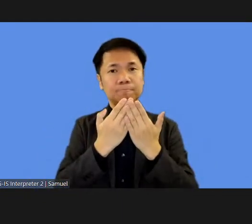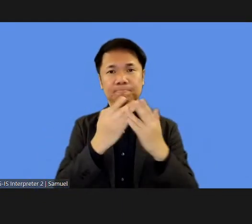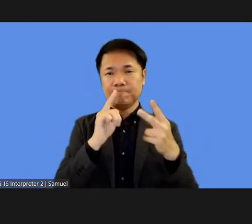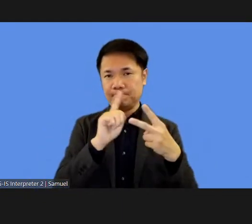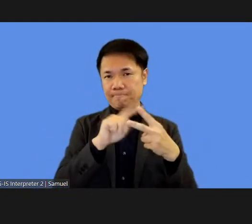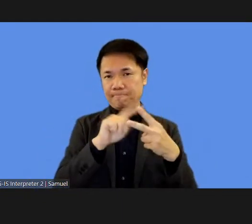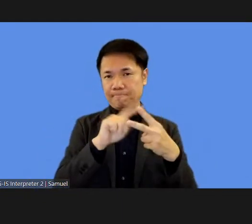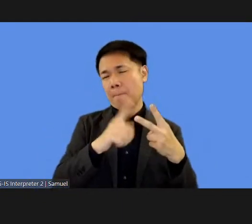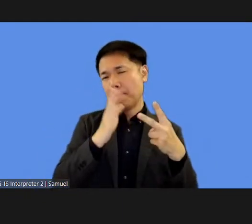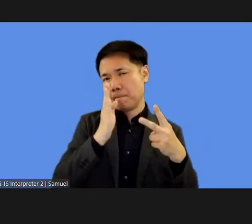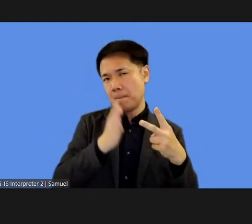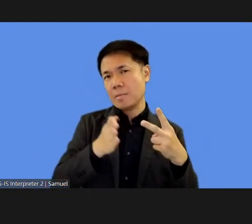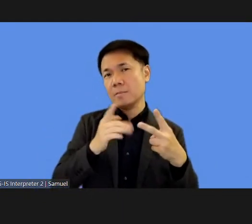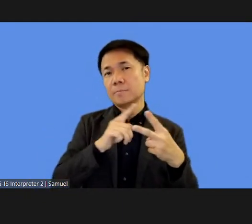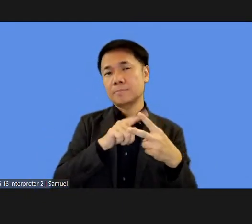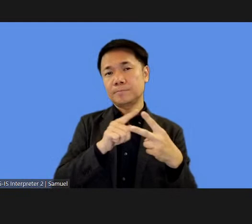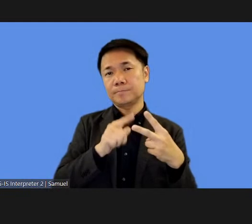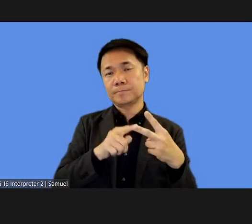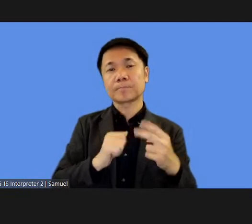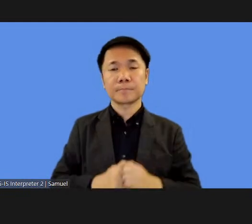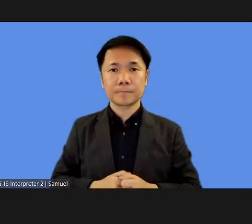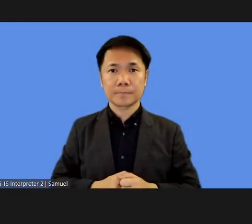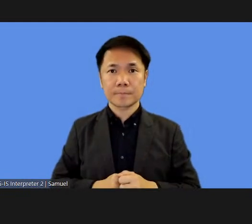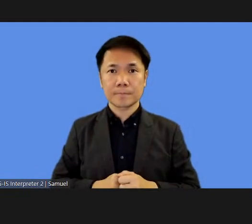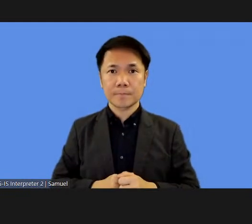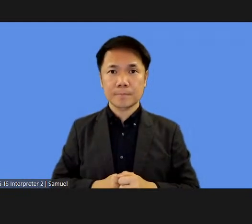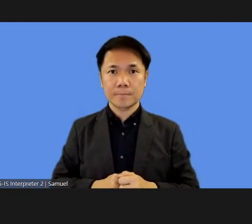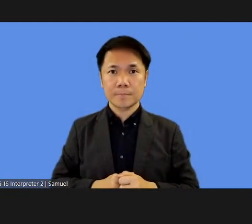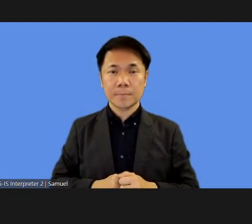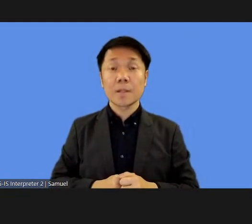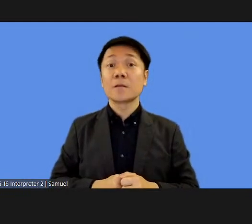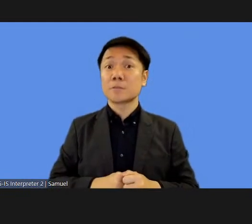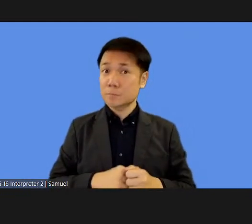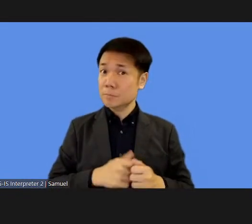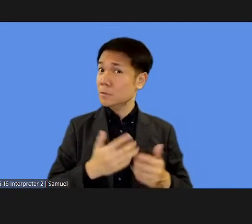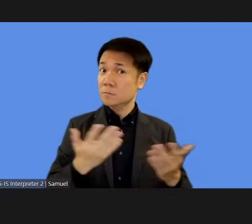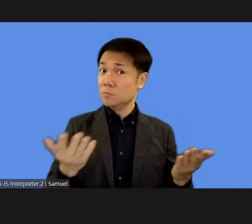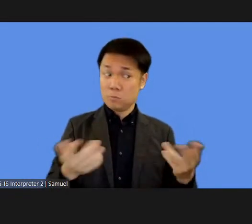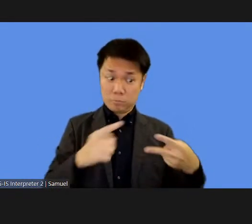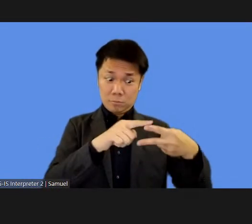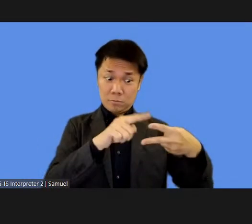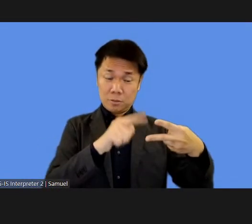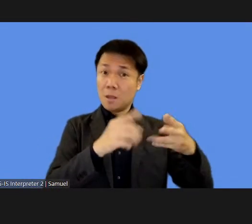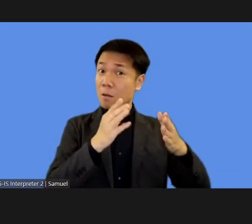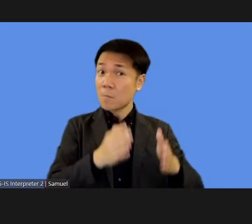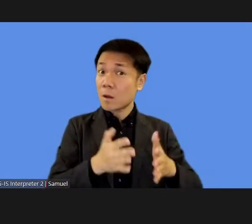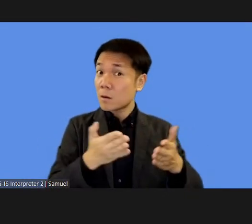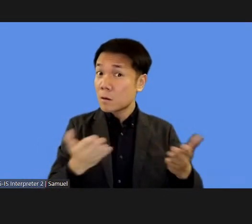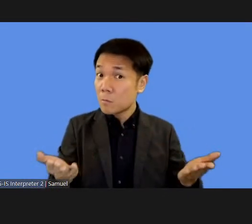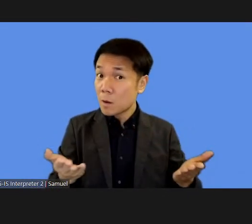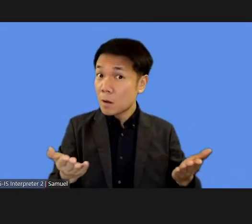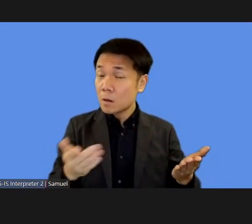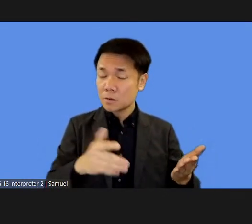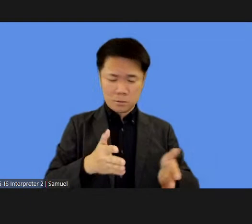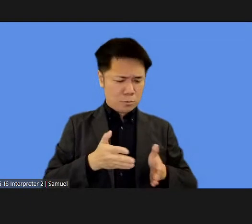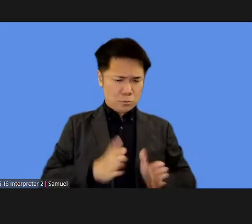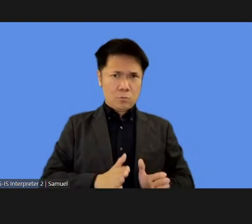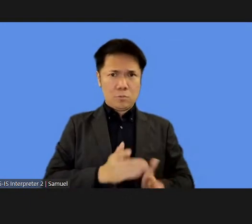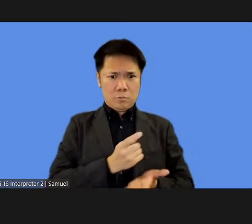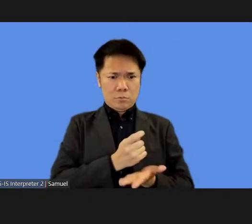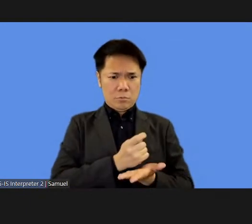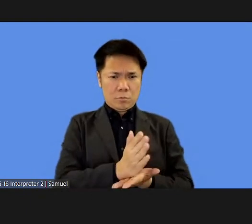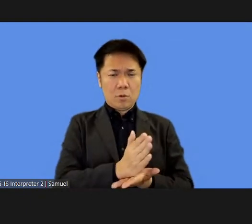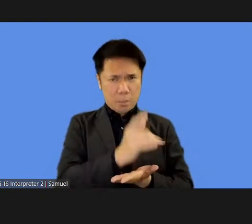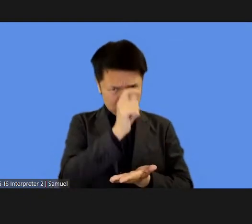in relation to these fundamental human rights, we need to guarantee girls'